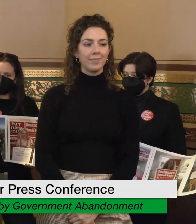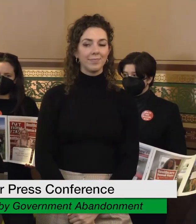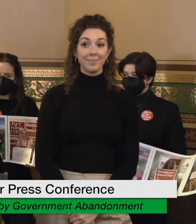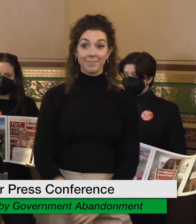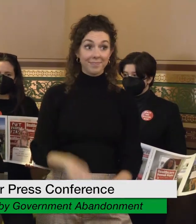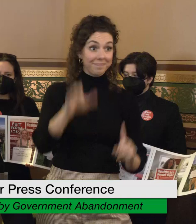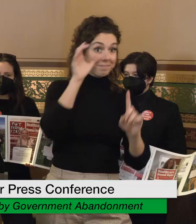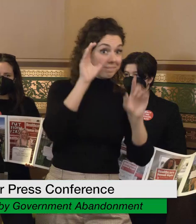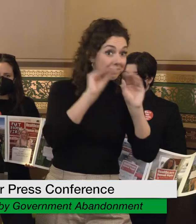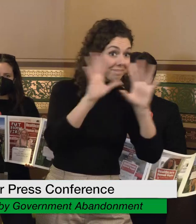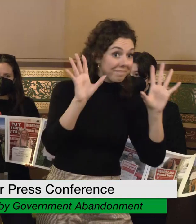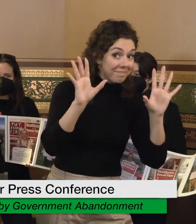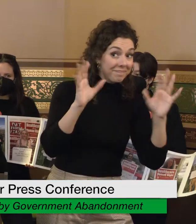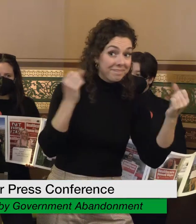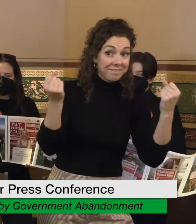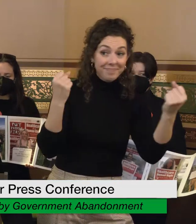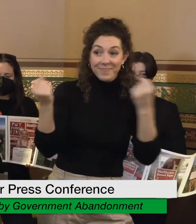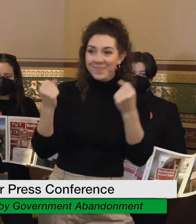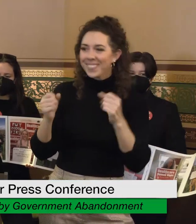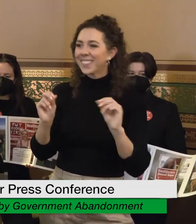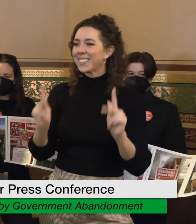Can you hear me okay? Yeah. That's good?